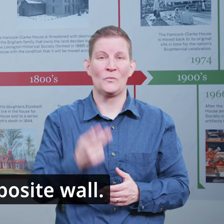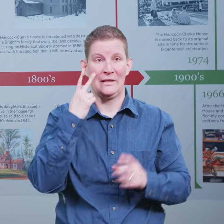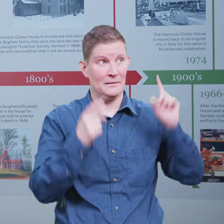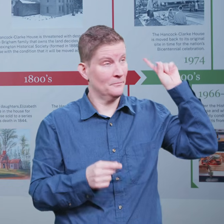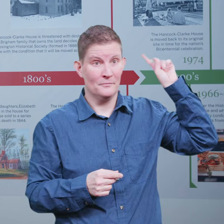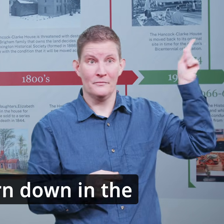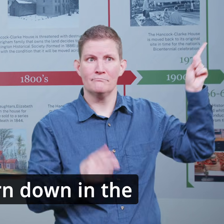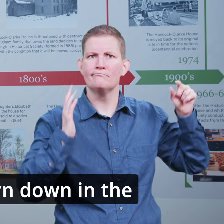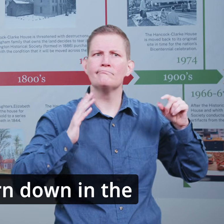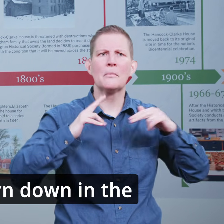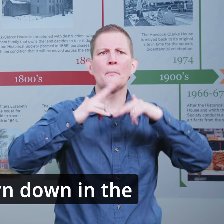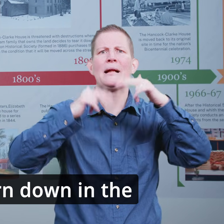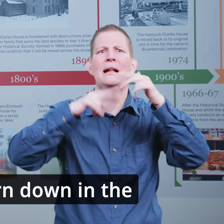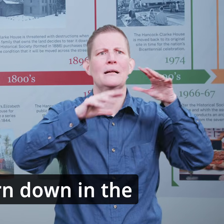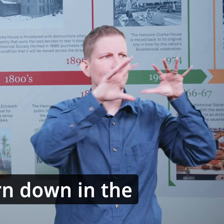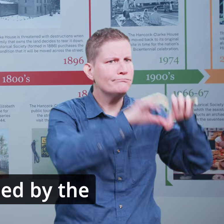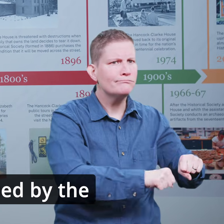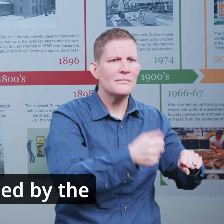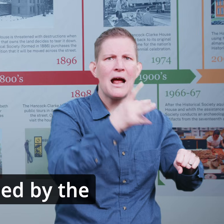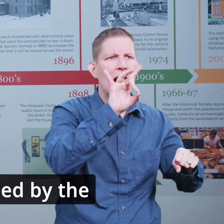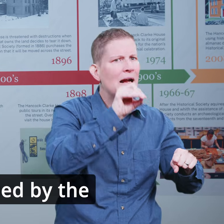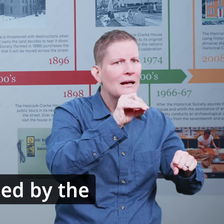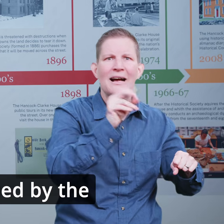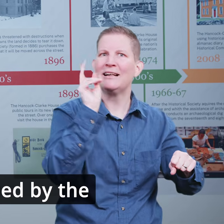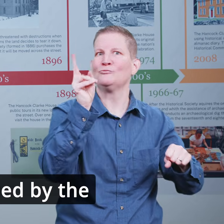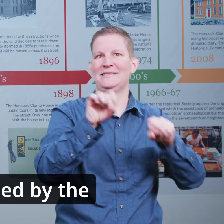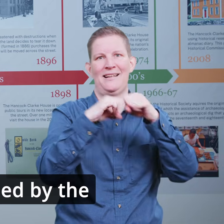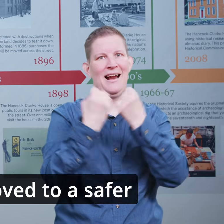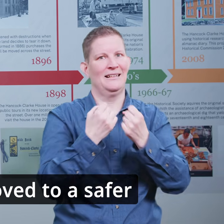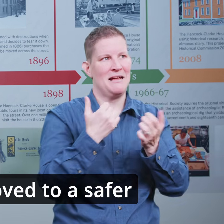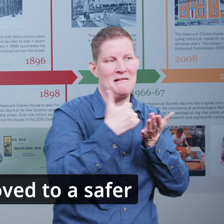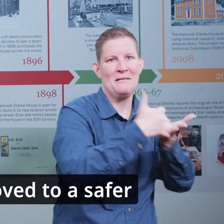opposite wall. It was supposed to be torn down in the 1890s,